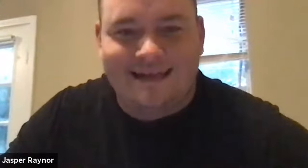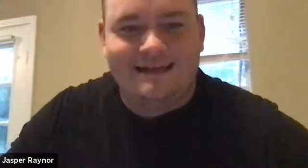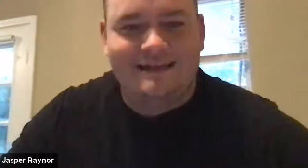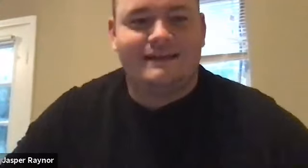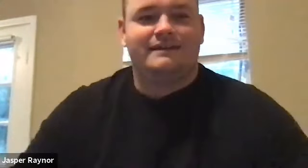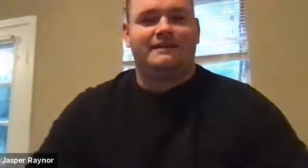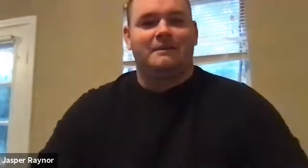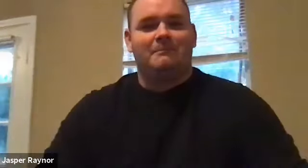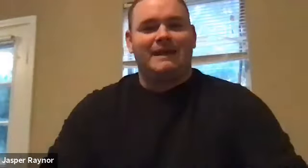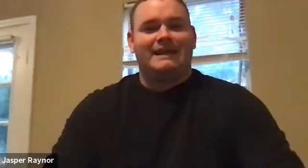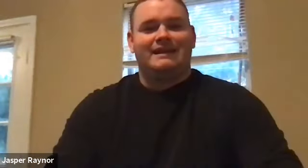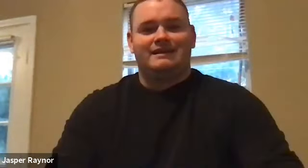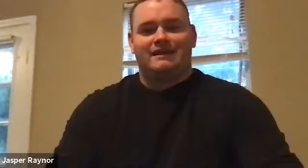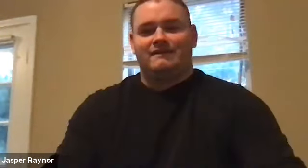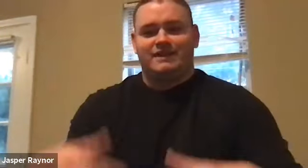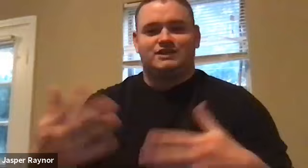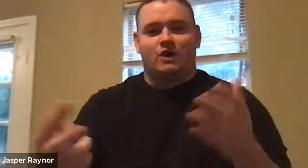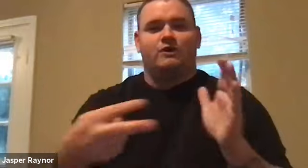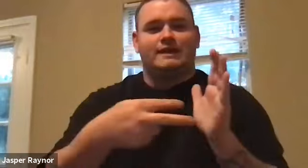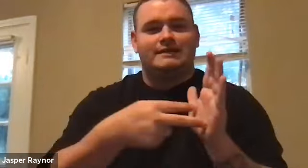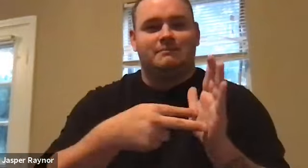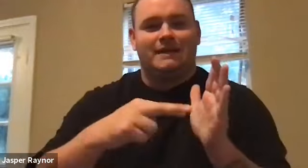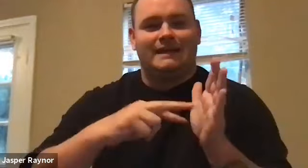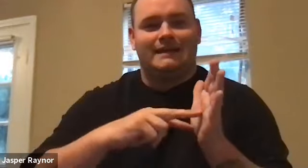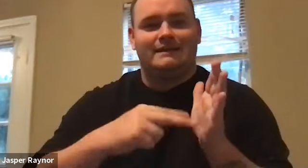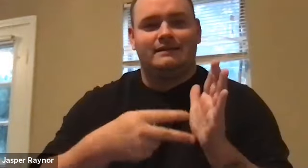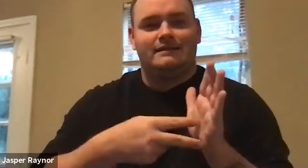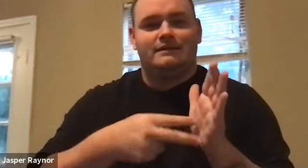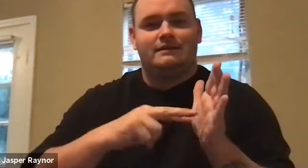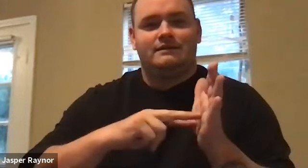meaning, like the meaning of a song is meaning.